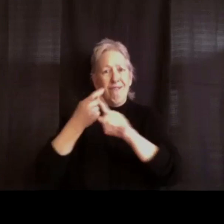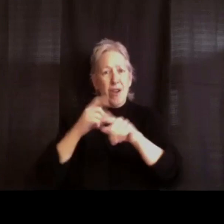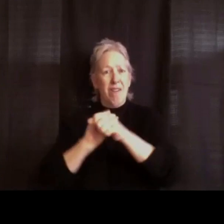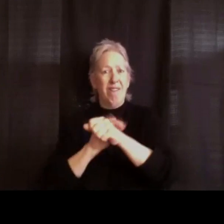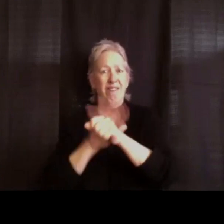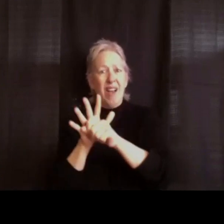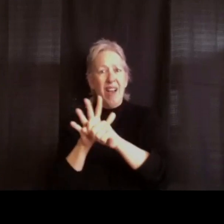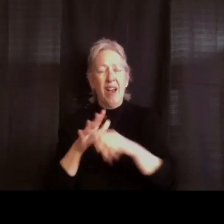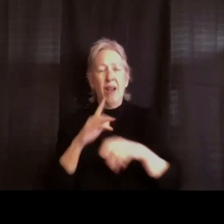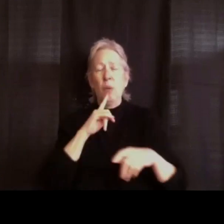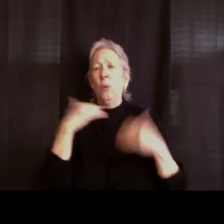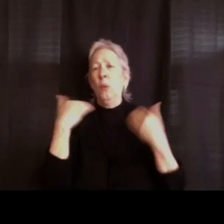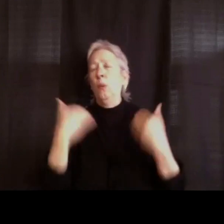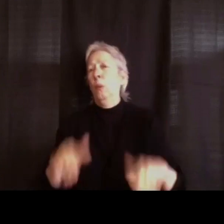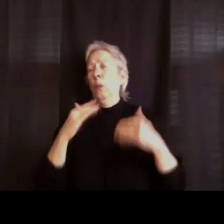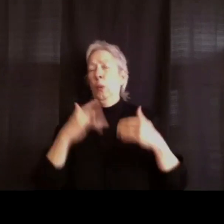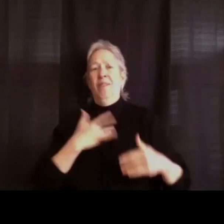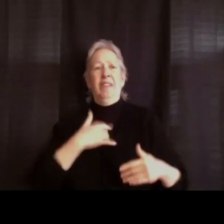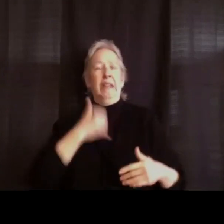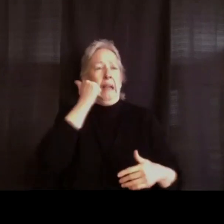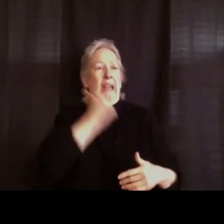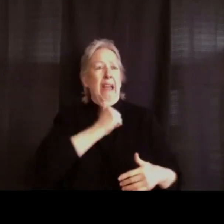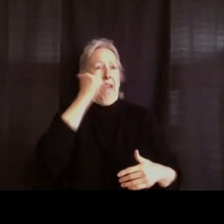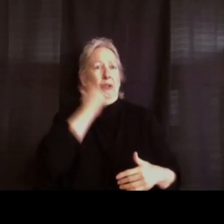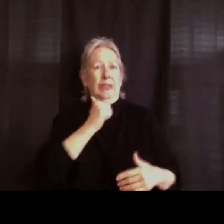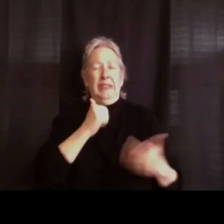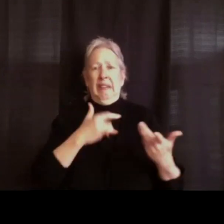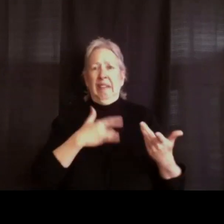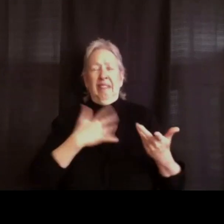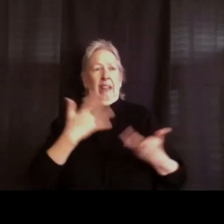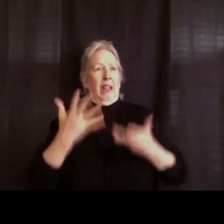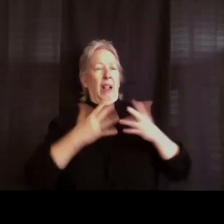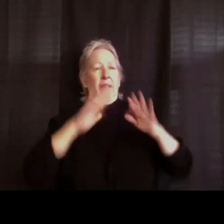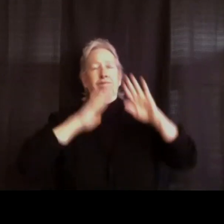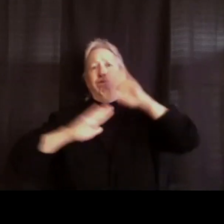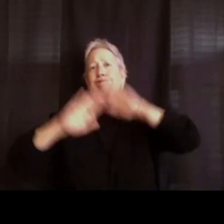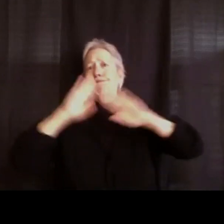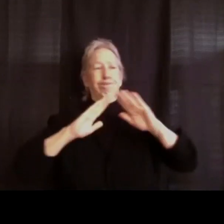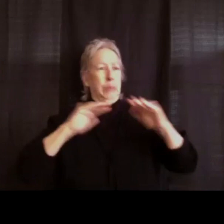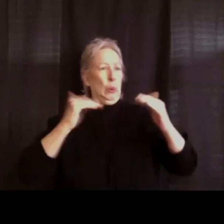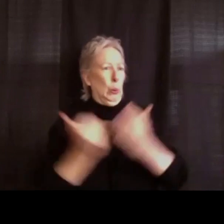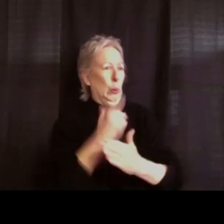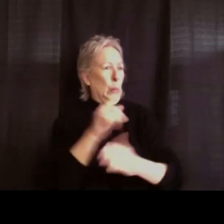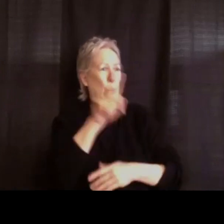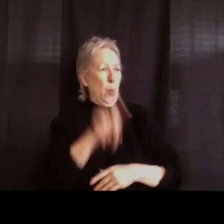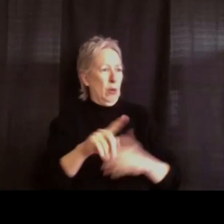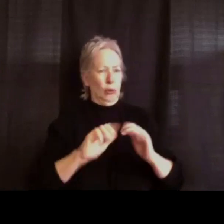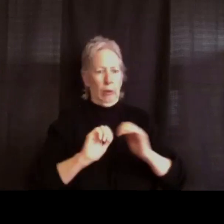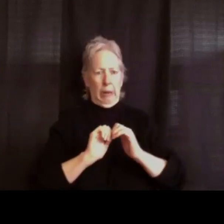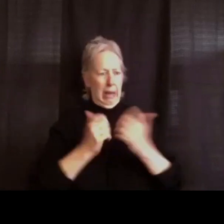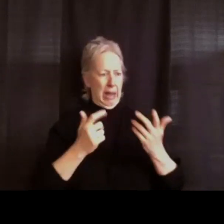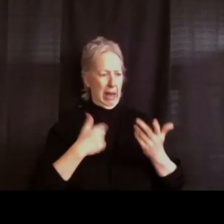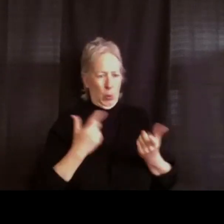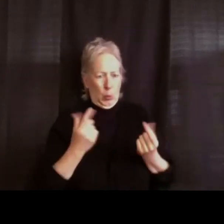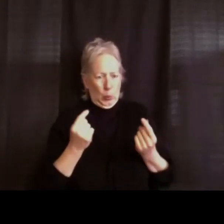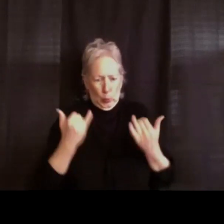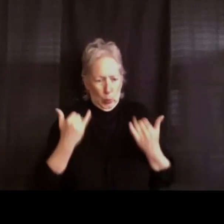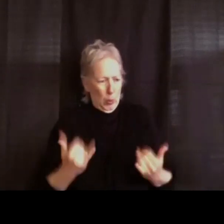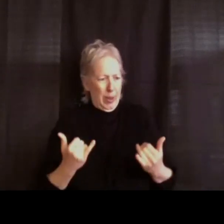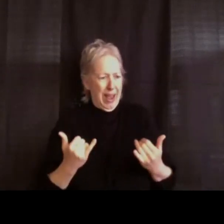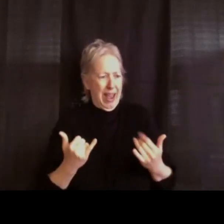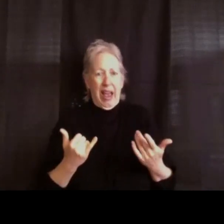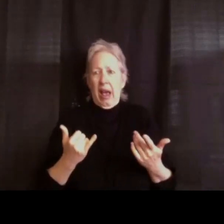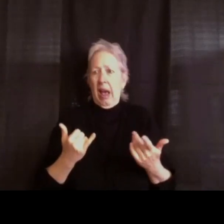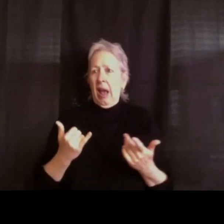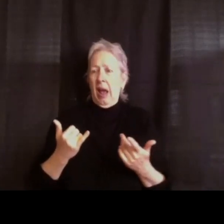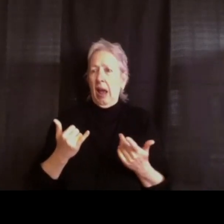Every day, it seems, brings a new question about how we're to live in this shifting universe. How much sunlight do I need to